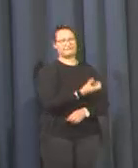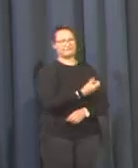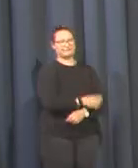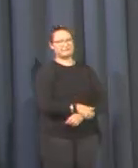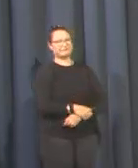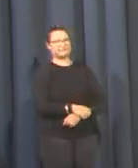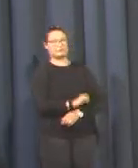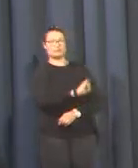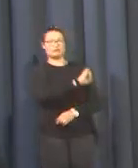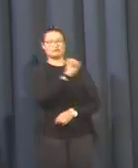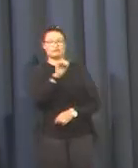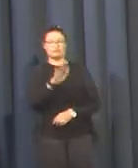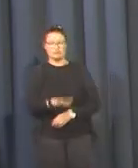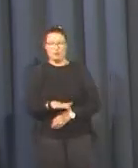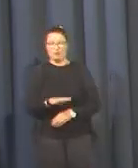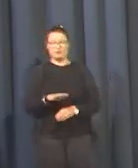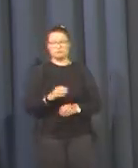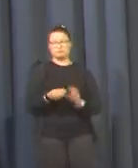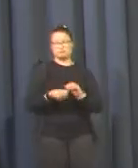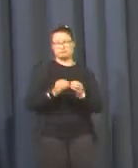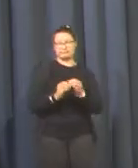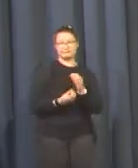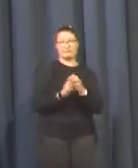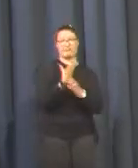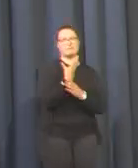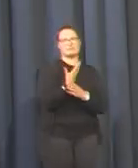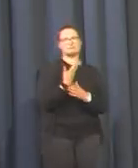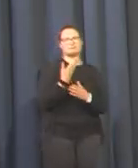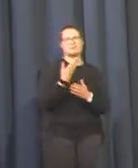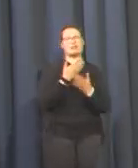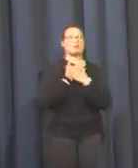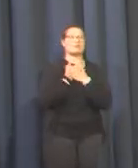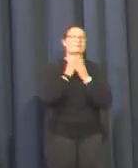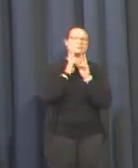is having difficulties with their development, we'd love to see them.